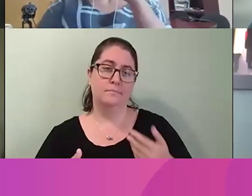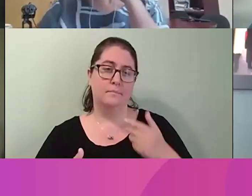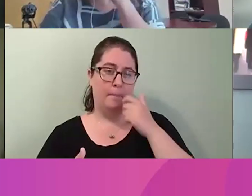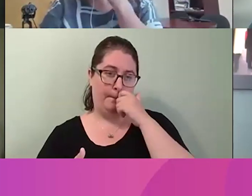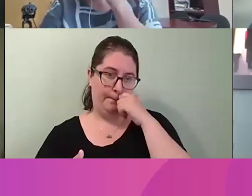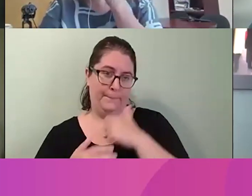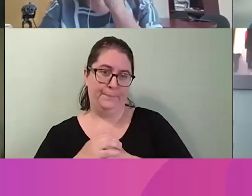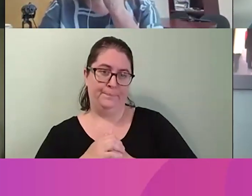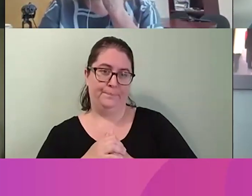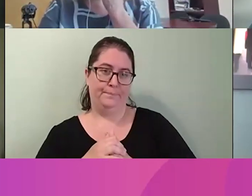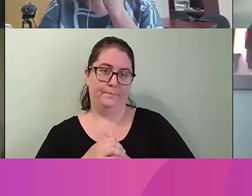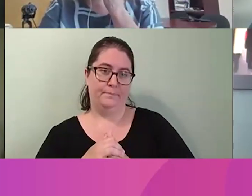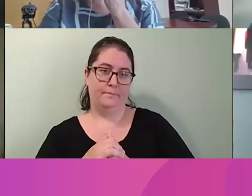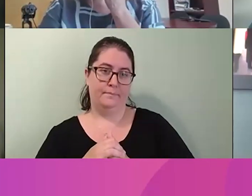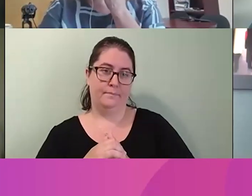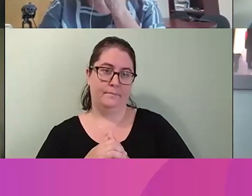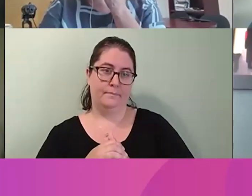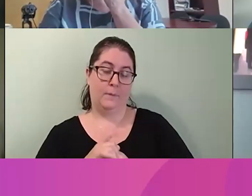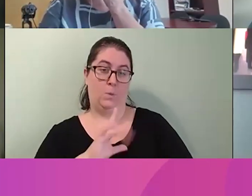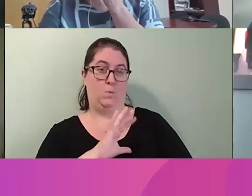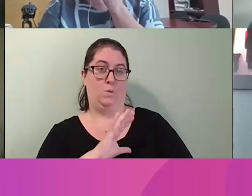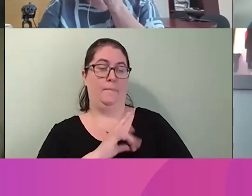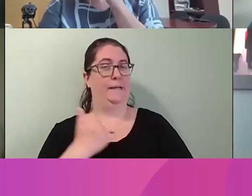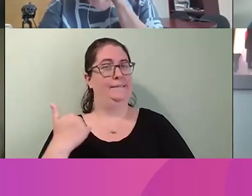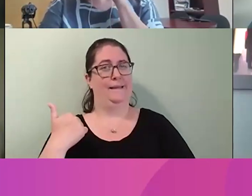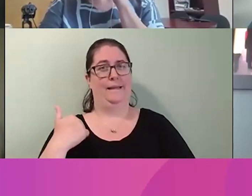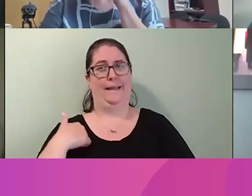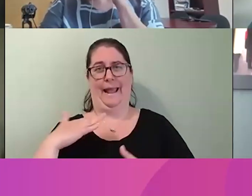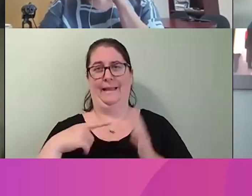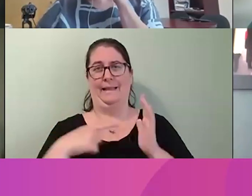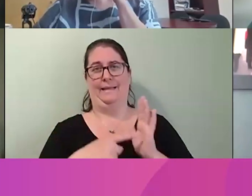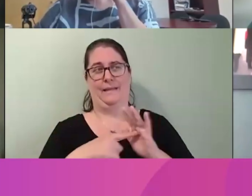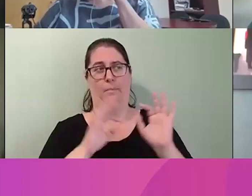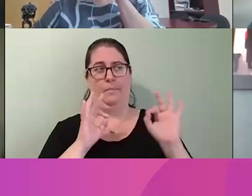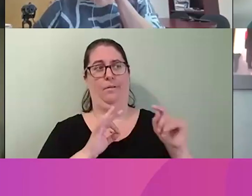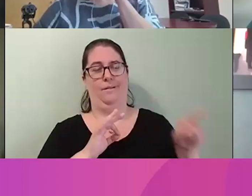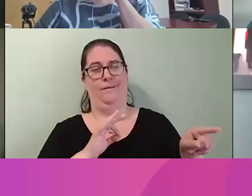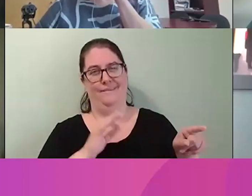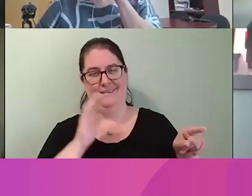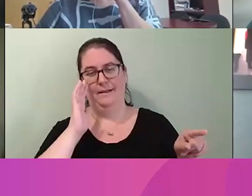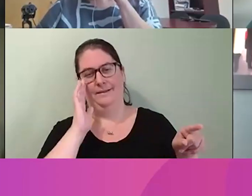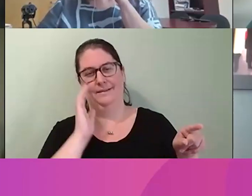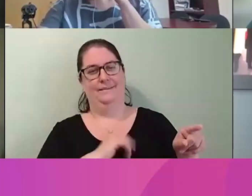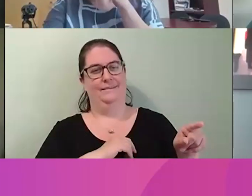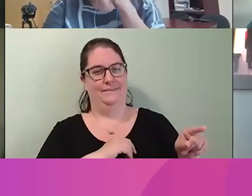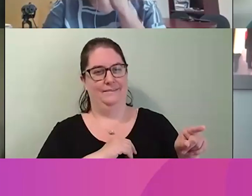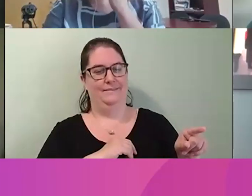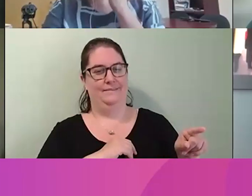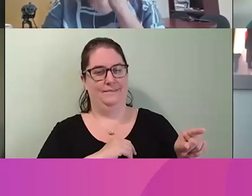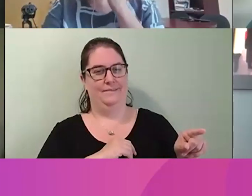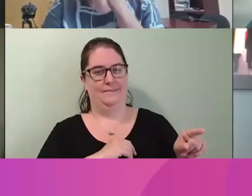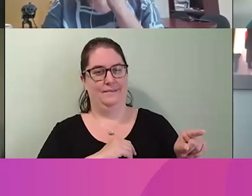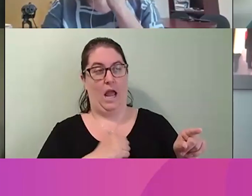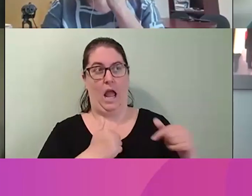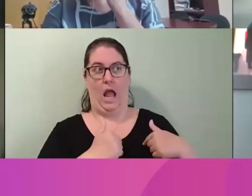was great that it was a Canadian example of some things that are happening in another city, and it was, and I still